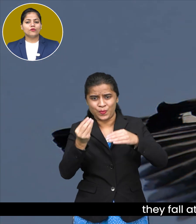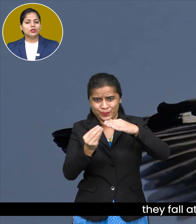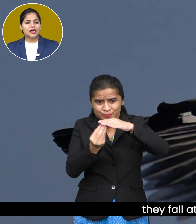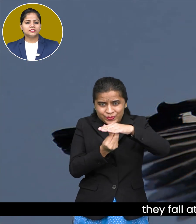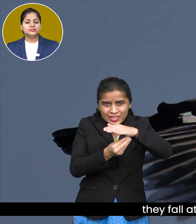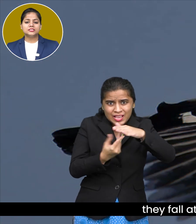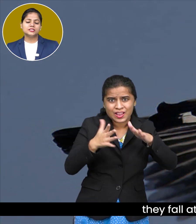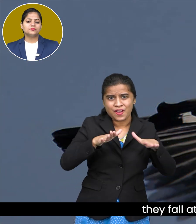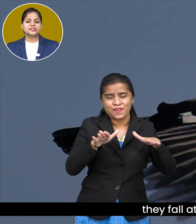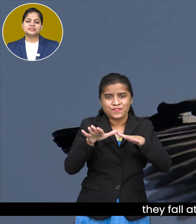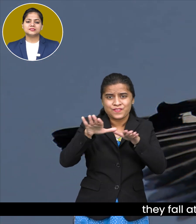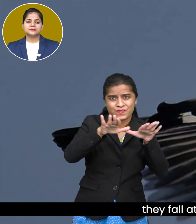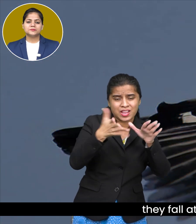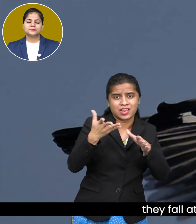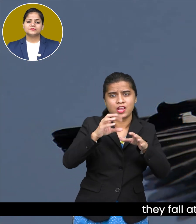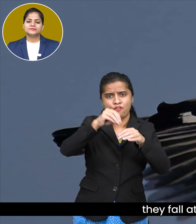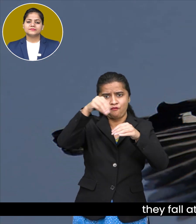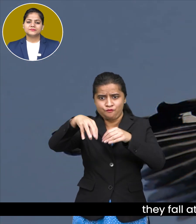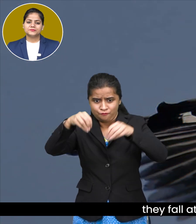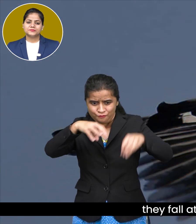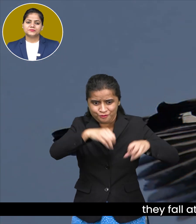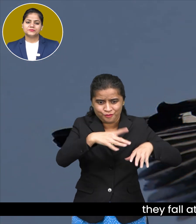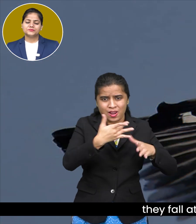they fall at distant places.